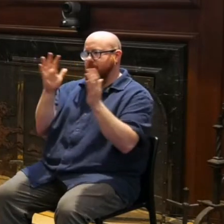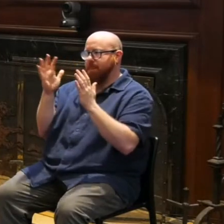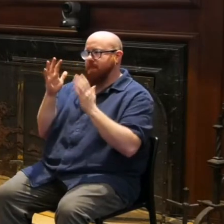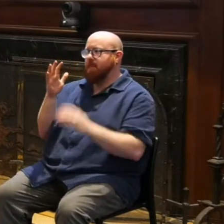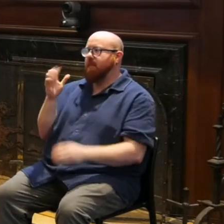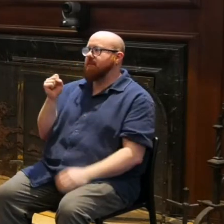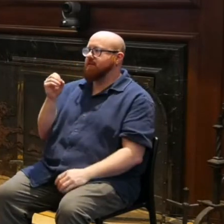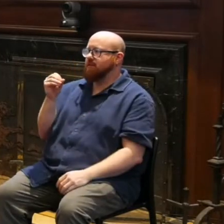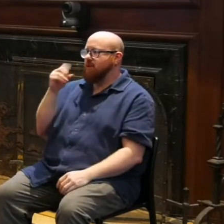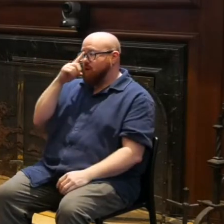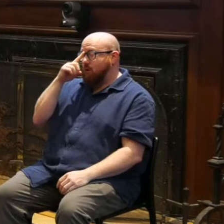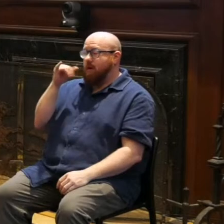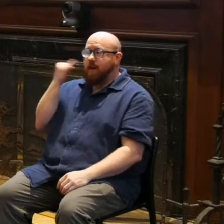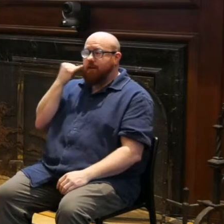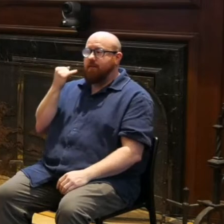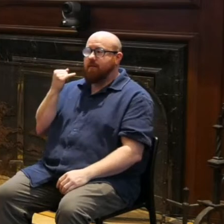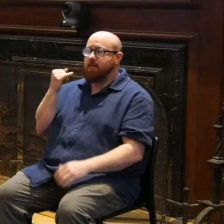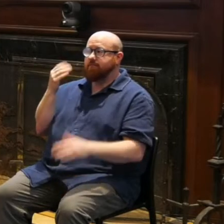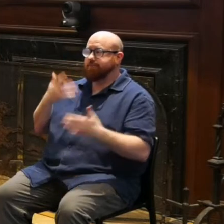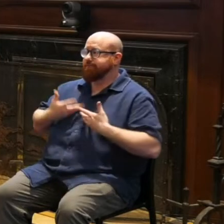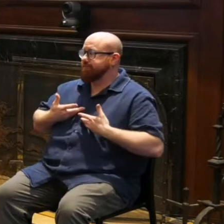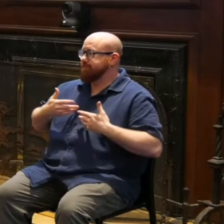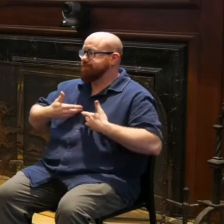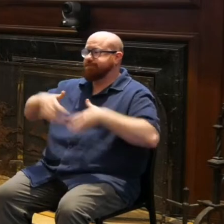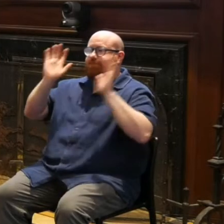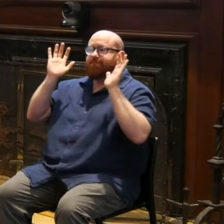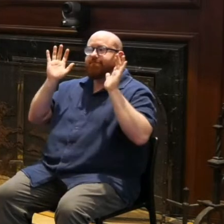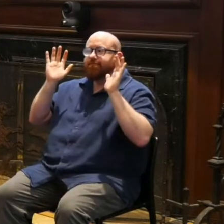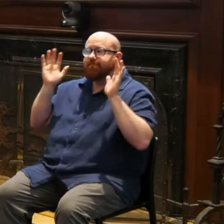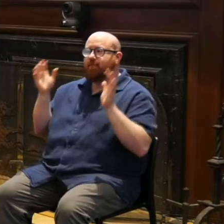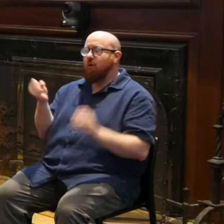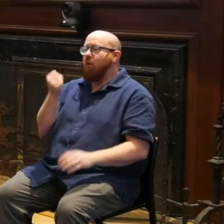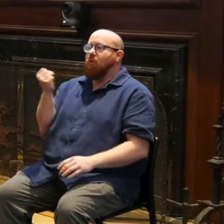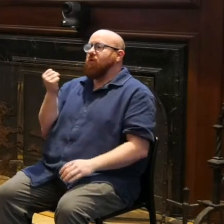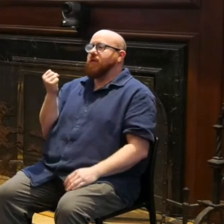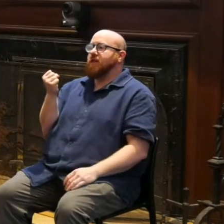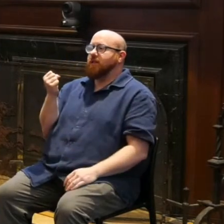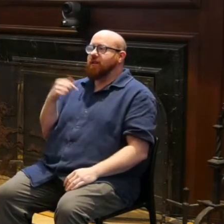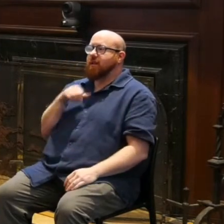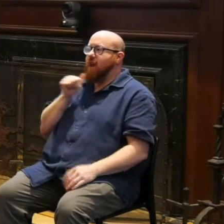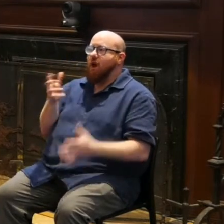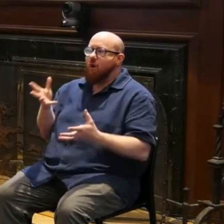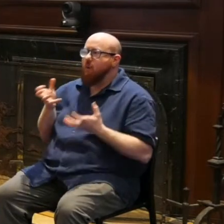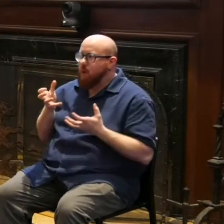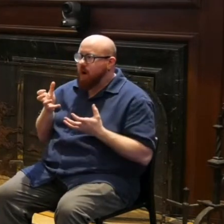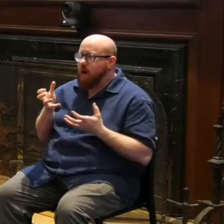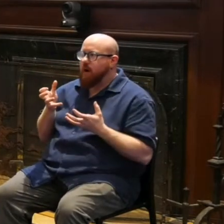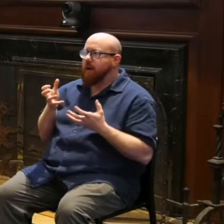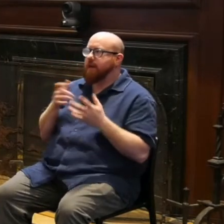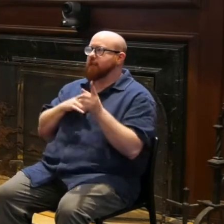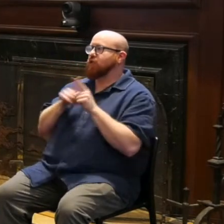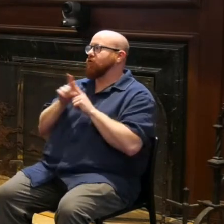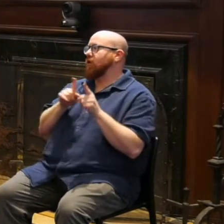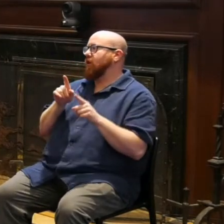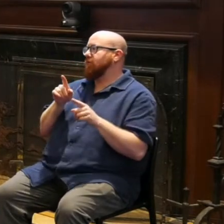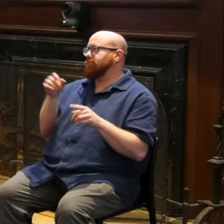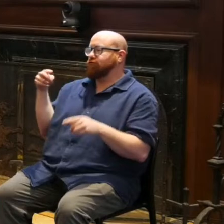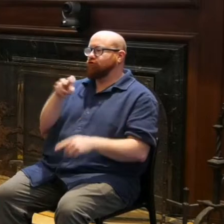So when the gig is up, holding on to what was, not wanting to star track my way into